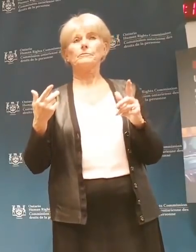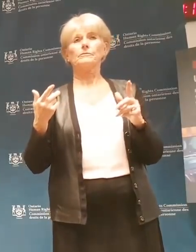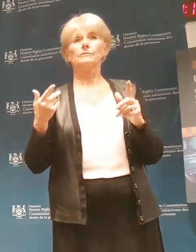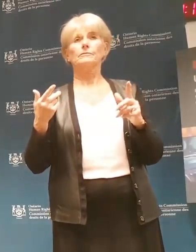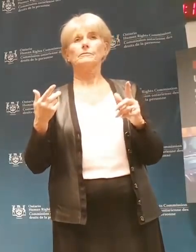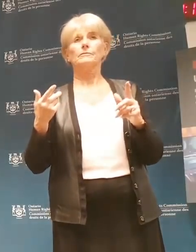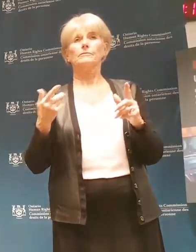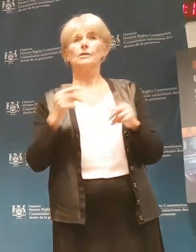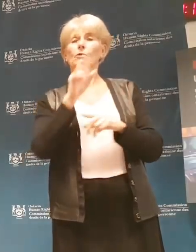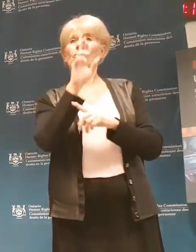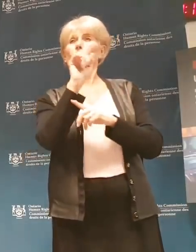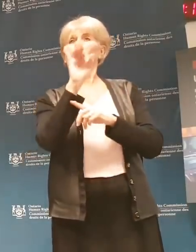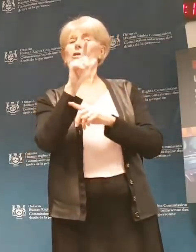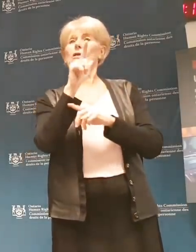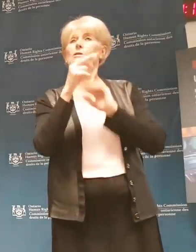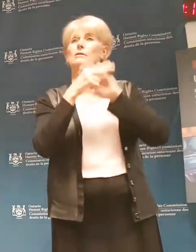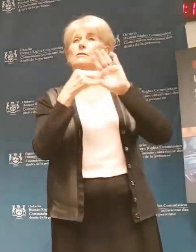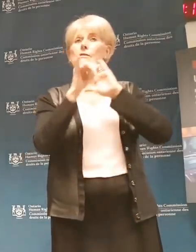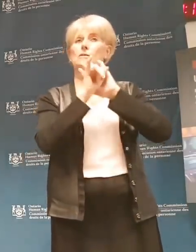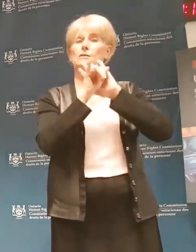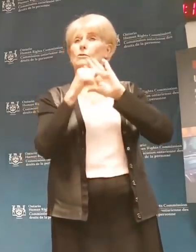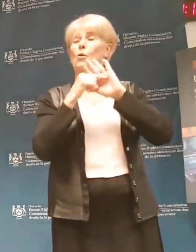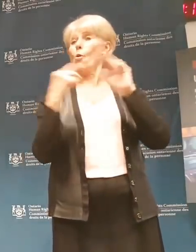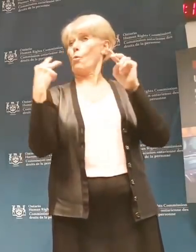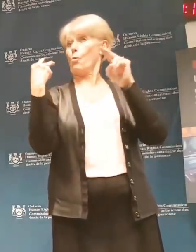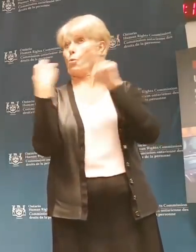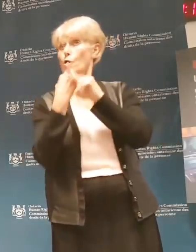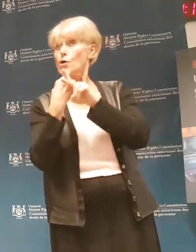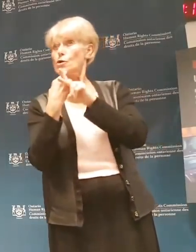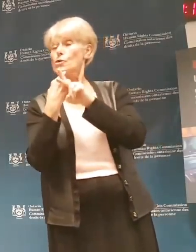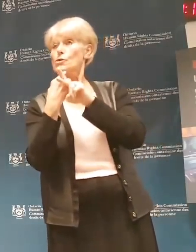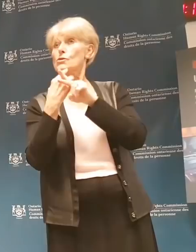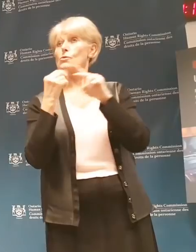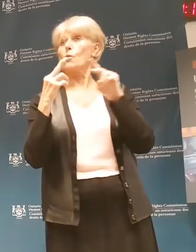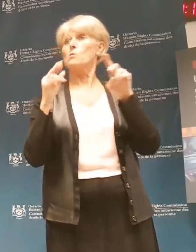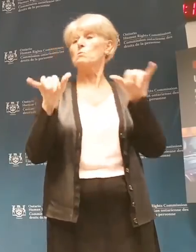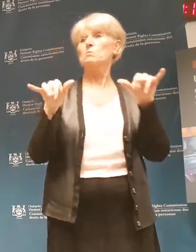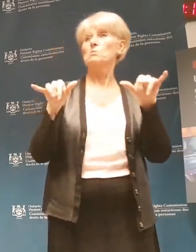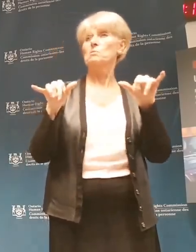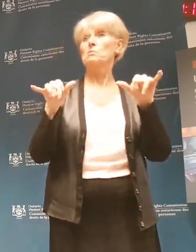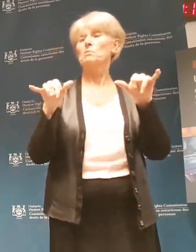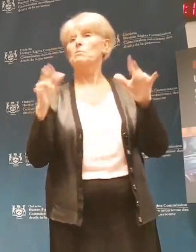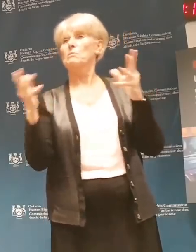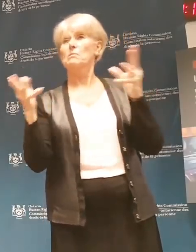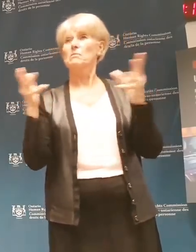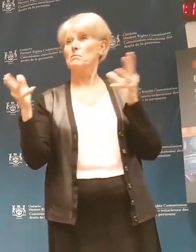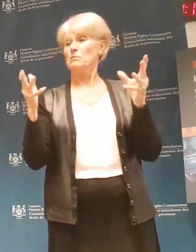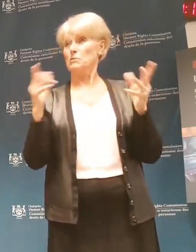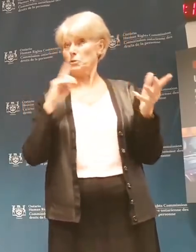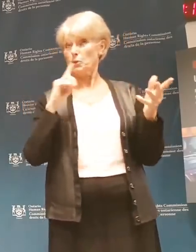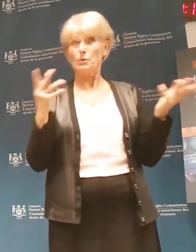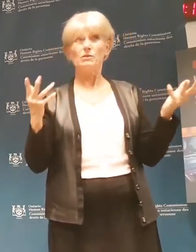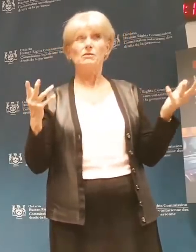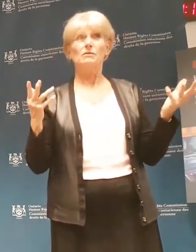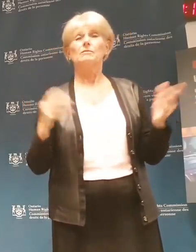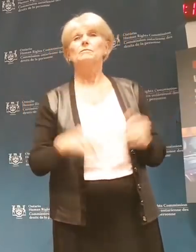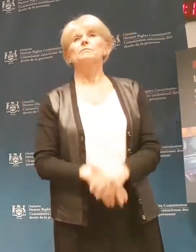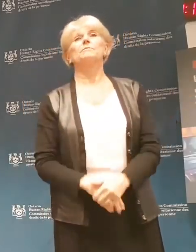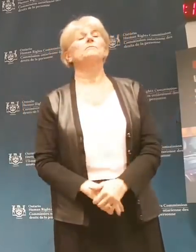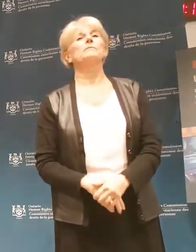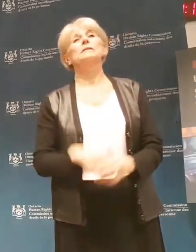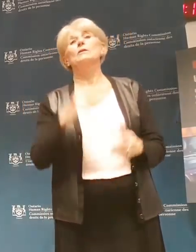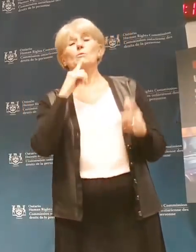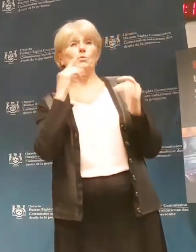any indication that racial profiling from Toronto Police has actually gotten worse over the years. Is there anything that would point to that being true at all? At